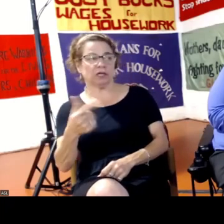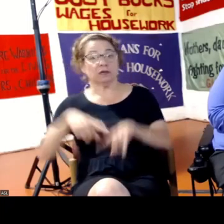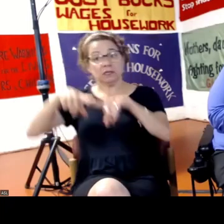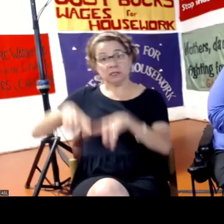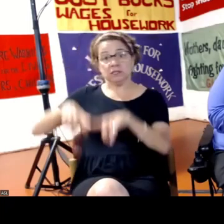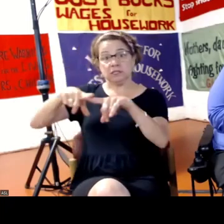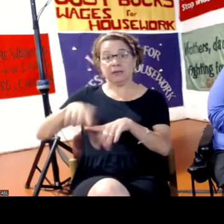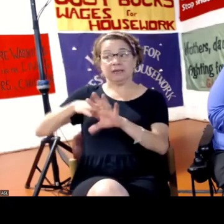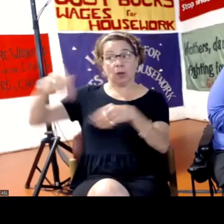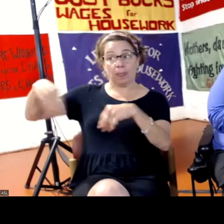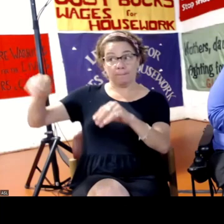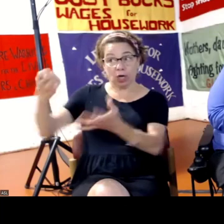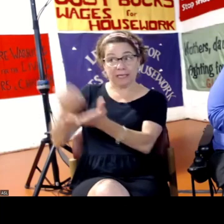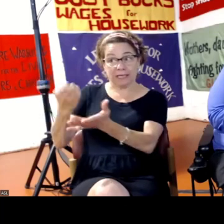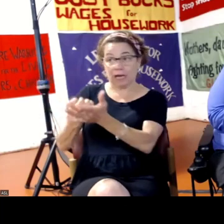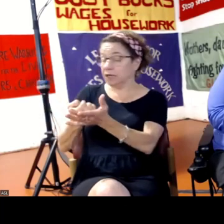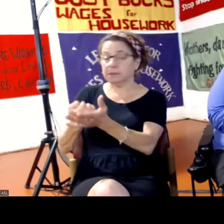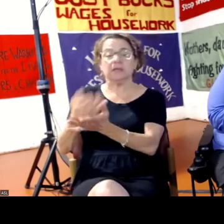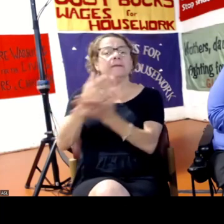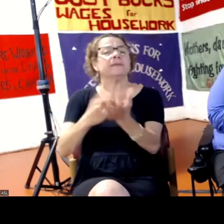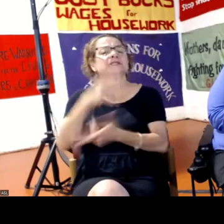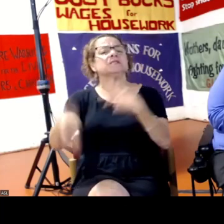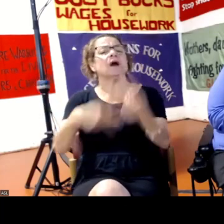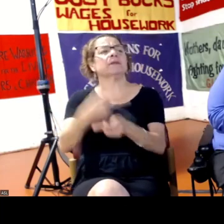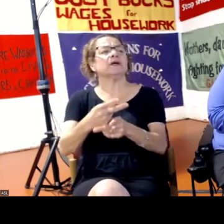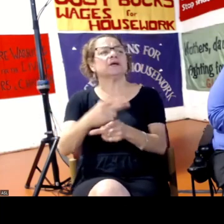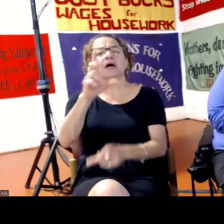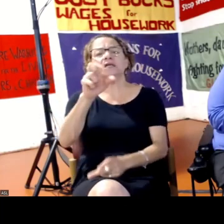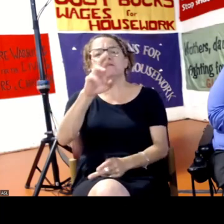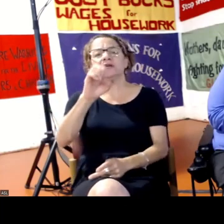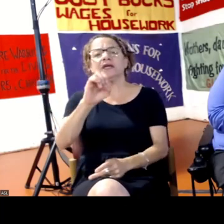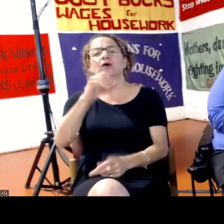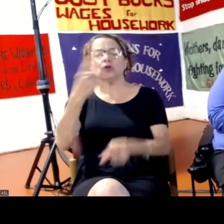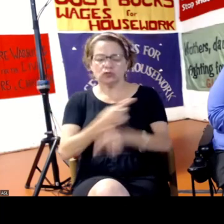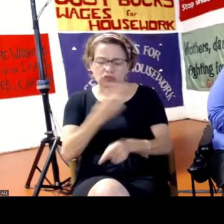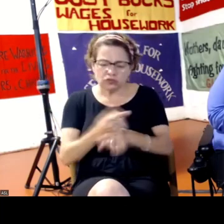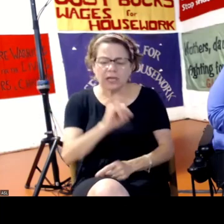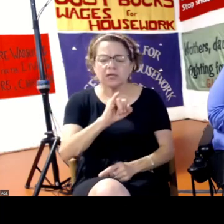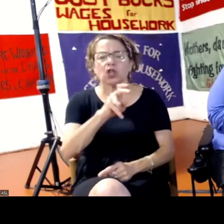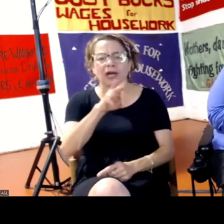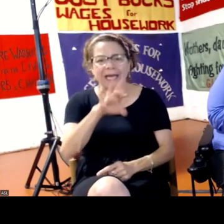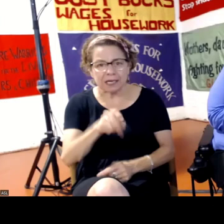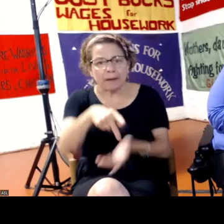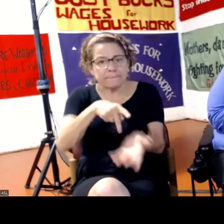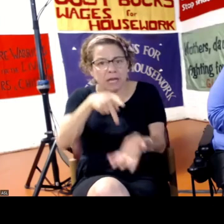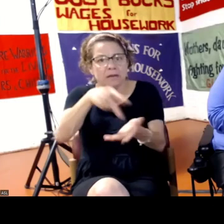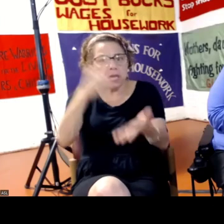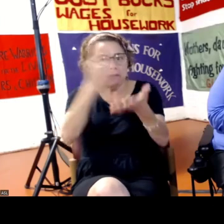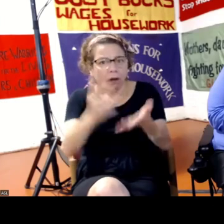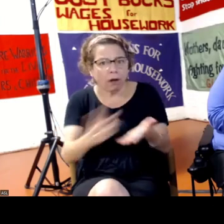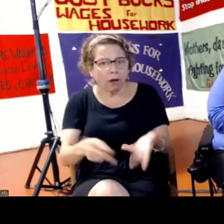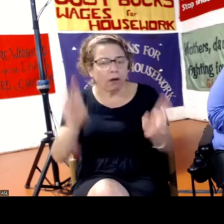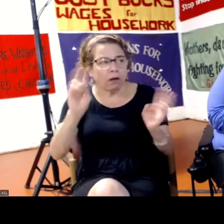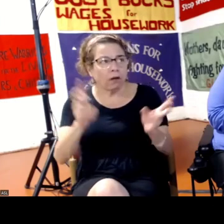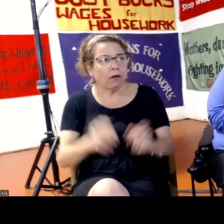the market and should be getting some form of a care income for that. And there's the Thai